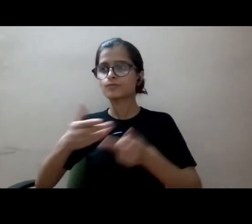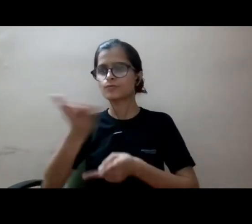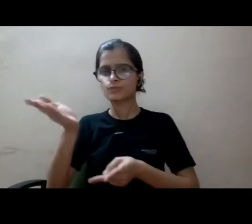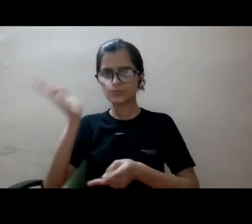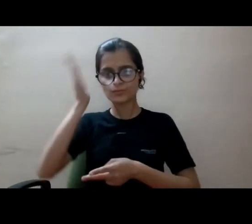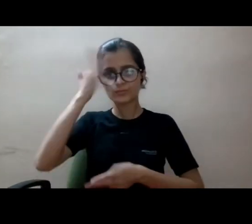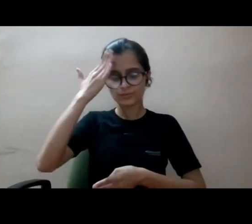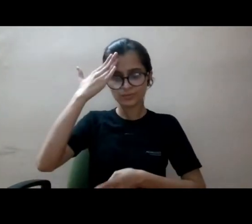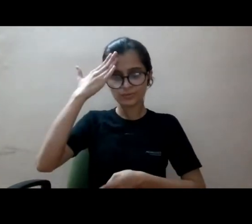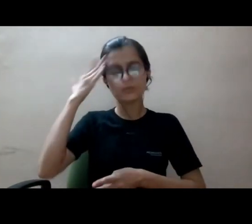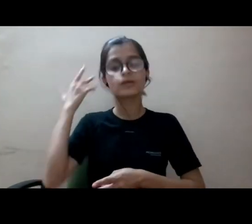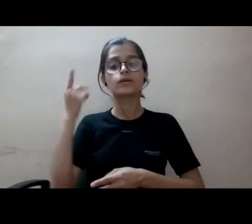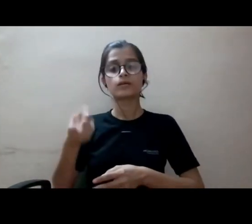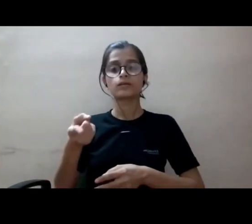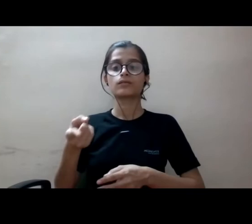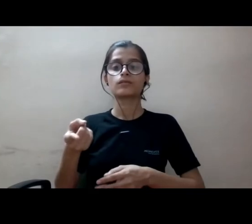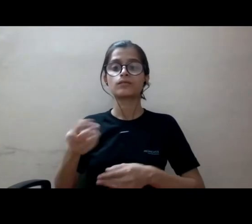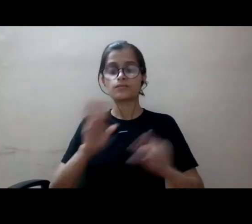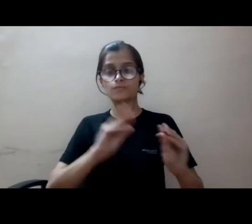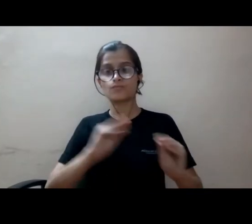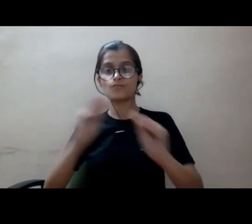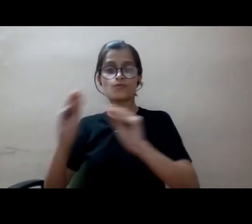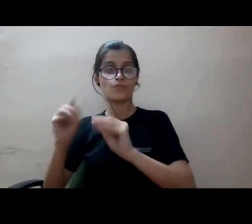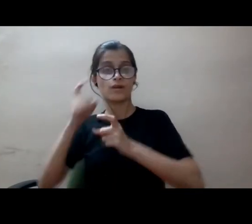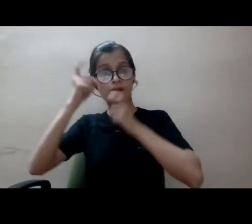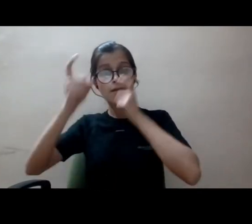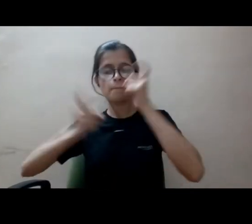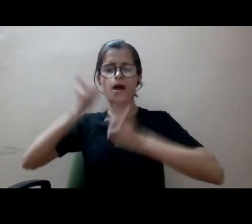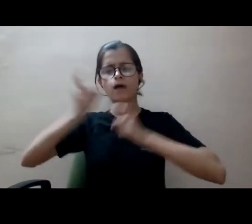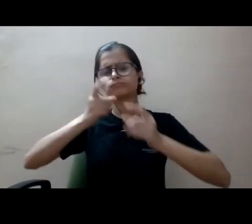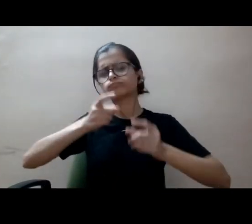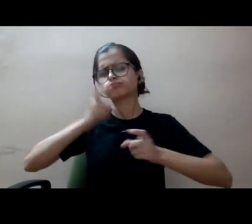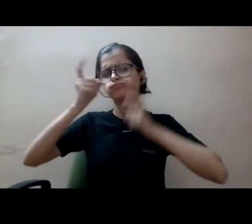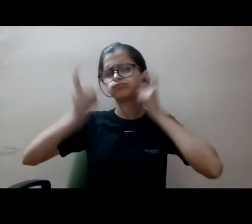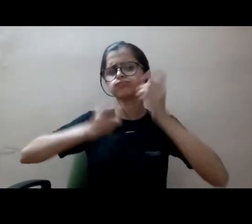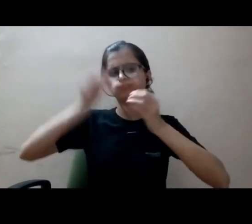in turn the moving imagination.